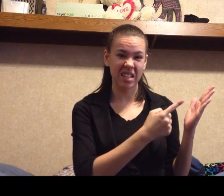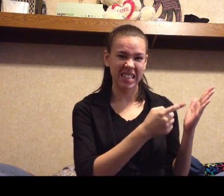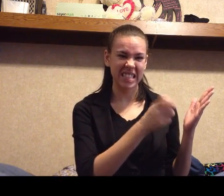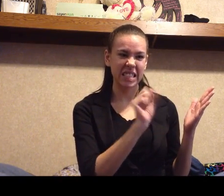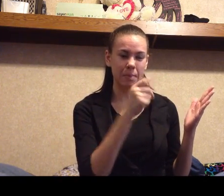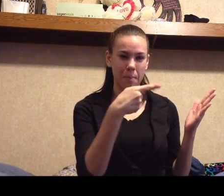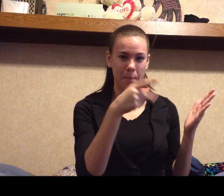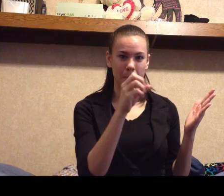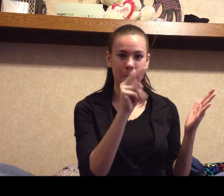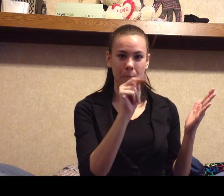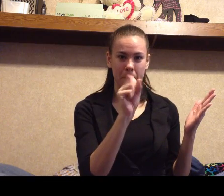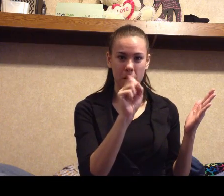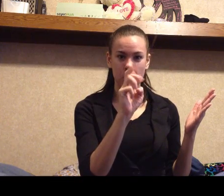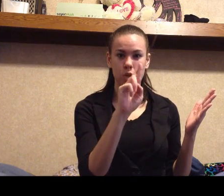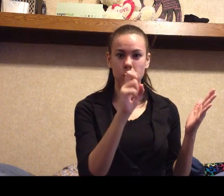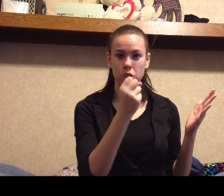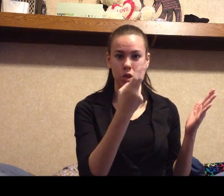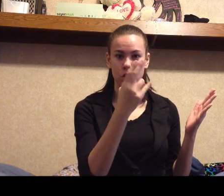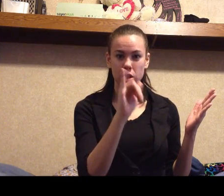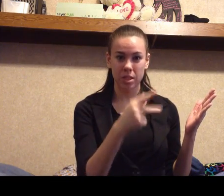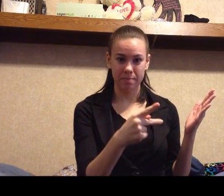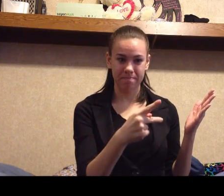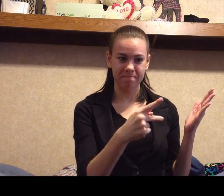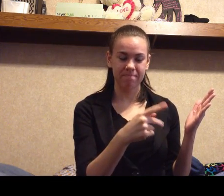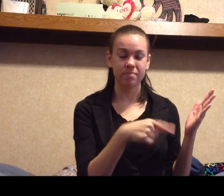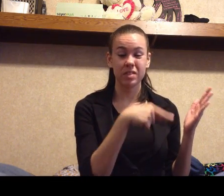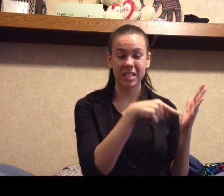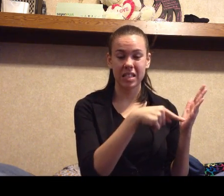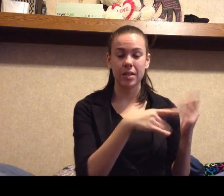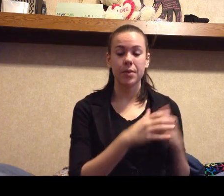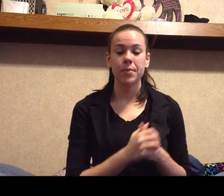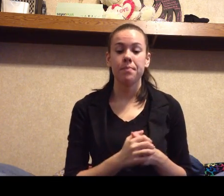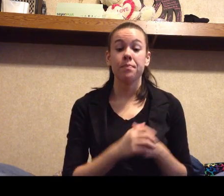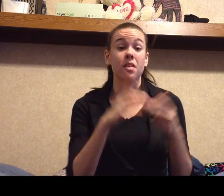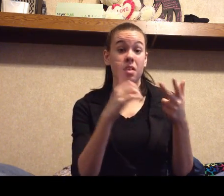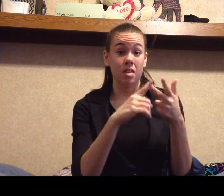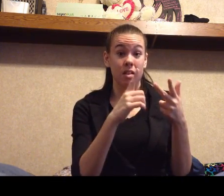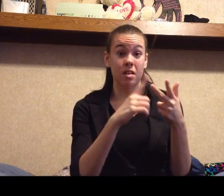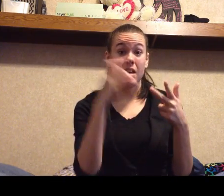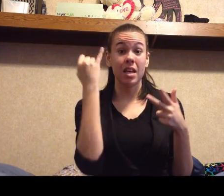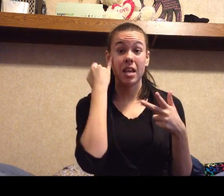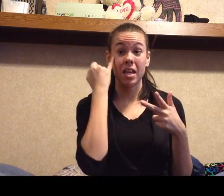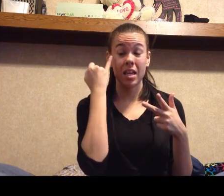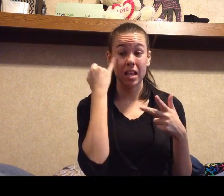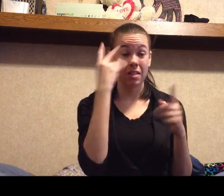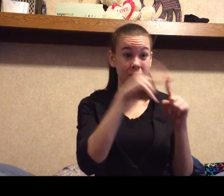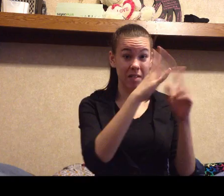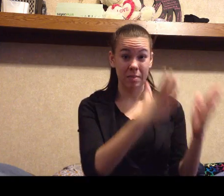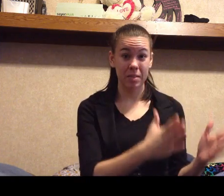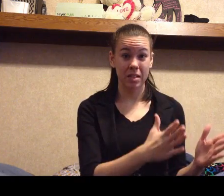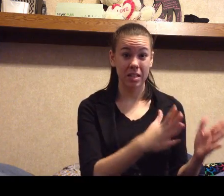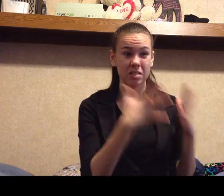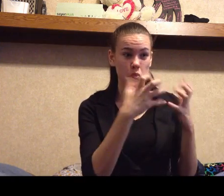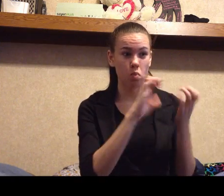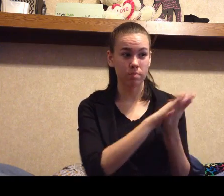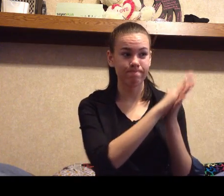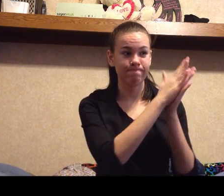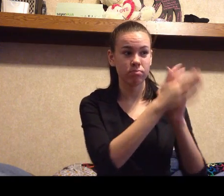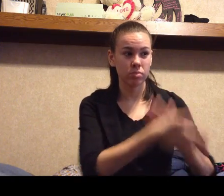3. If the applicant is seeking to become a lawful permanent resident or an LPR based on employment, their